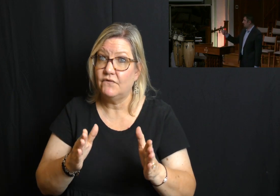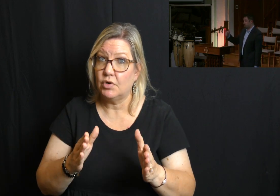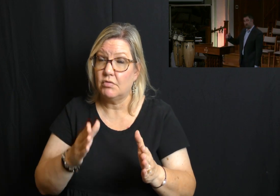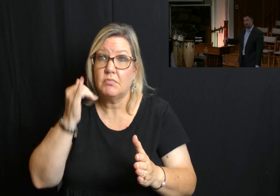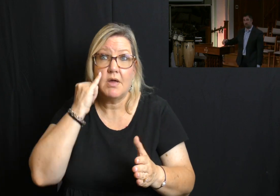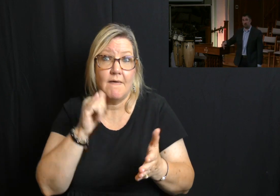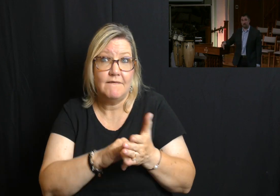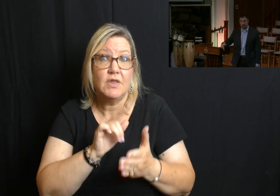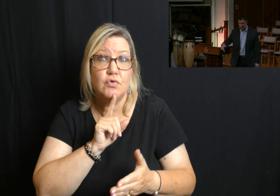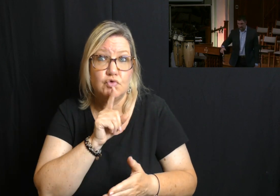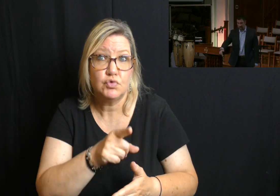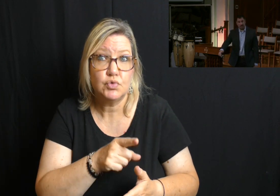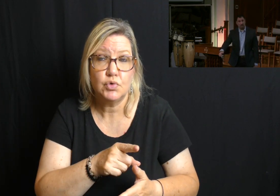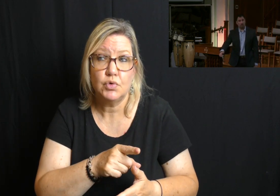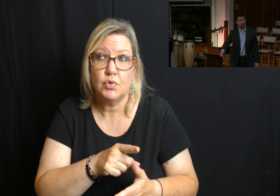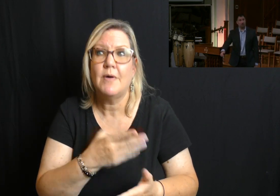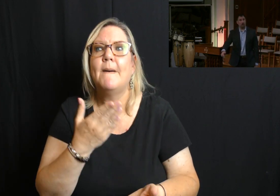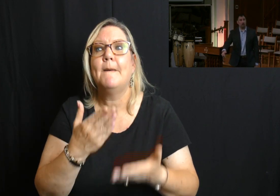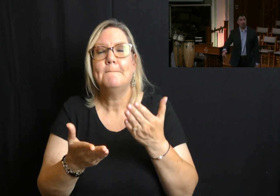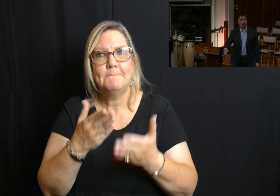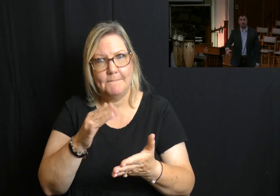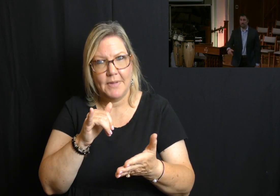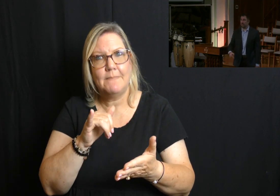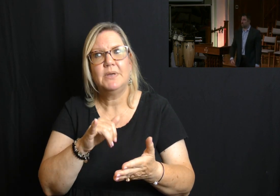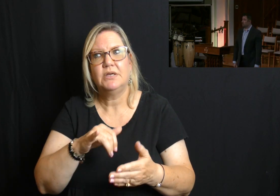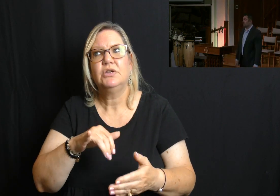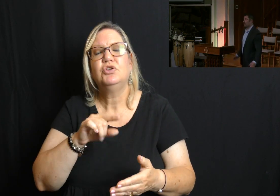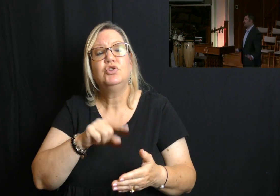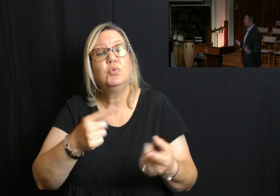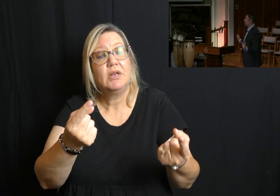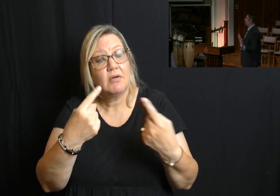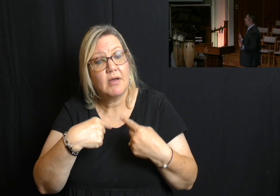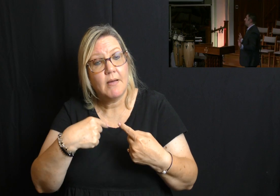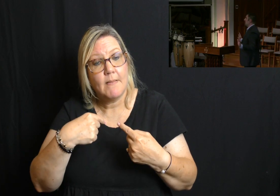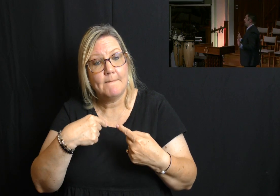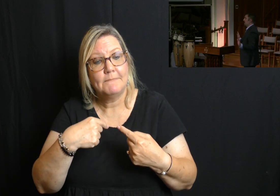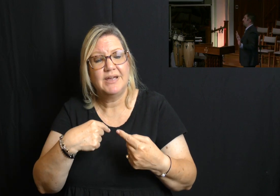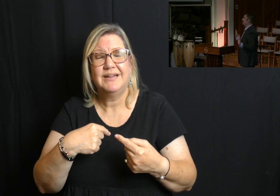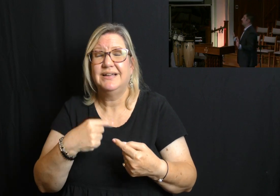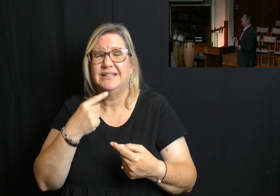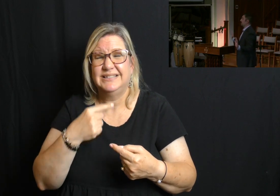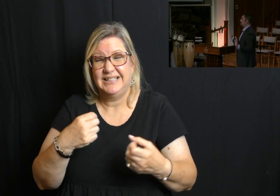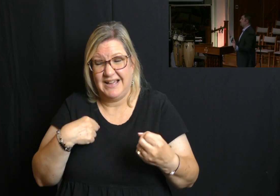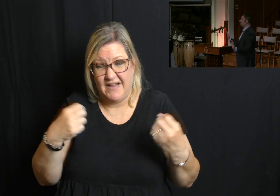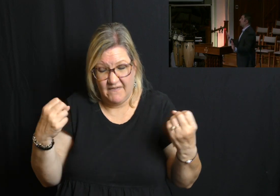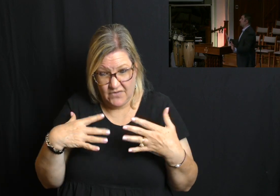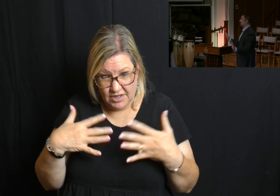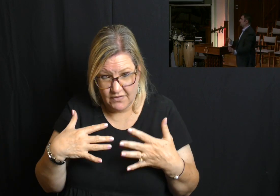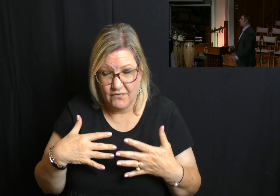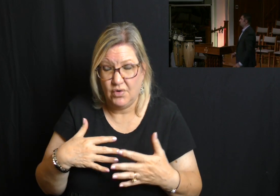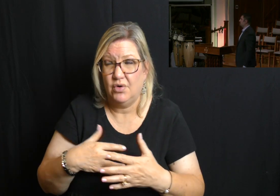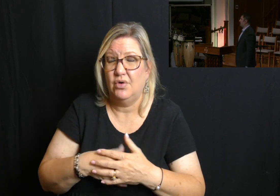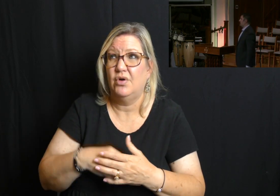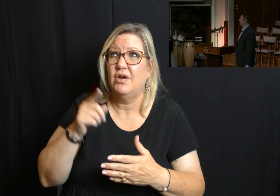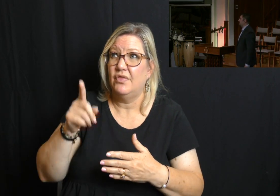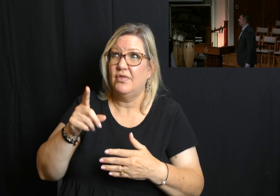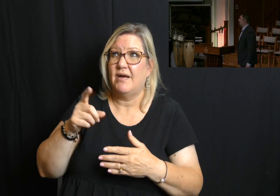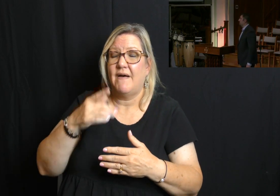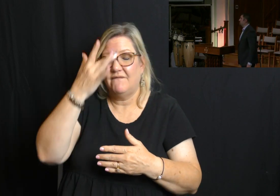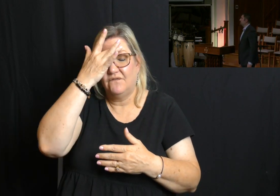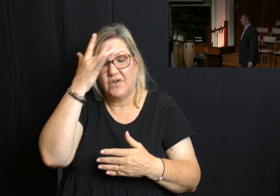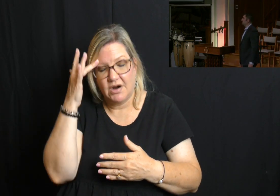of your life, perhaps this morning is the time for you to come and say, Lord, I've been fearful, and I forgot that you are the Lord of my